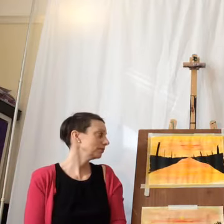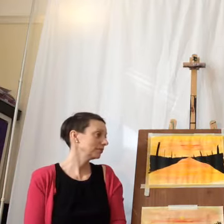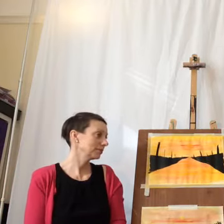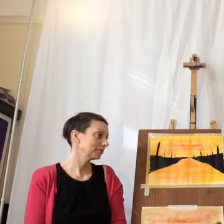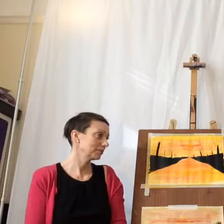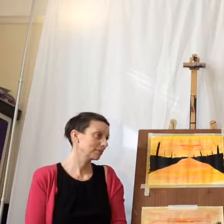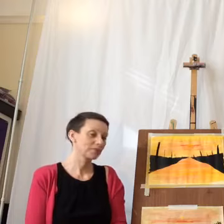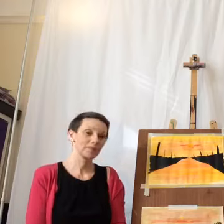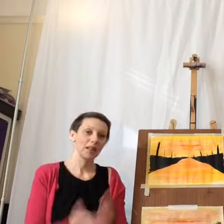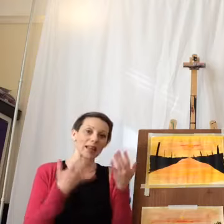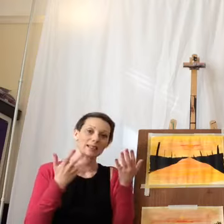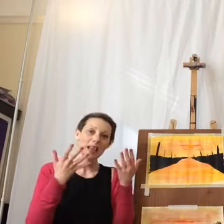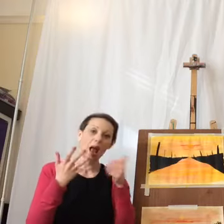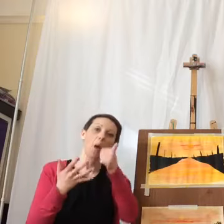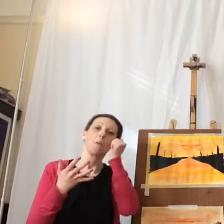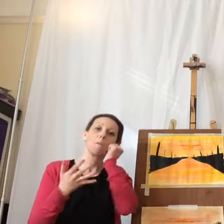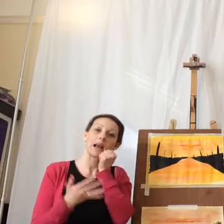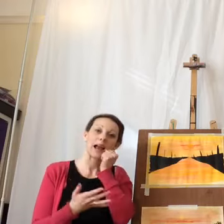Right, I'm going to go back to the black now.